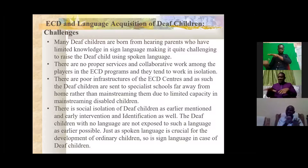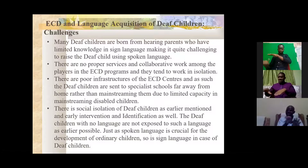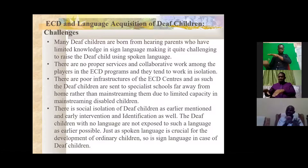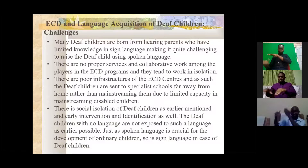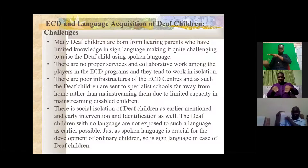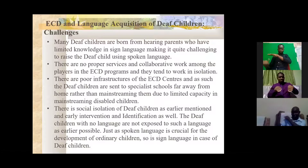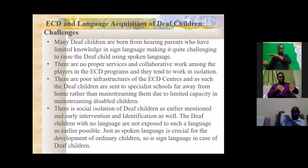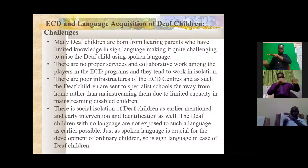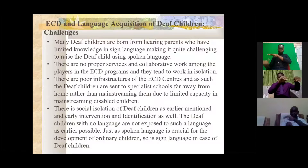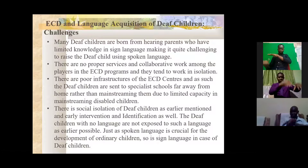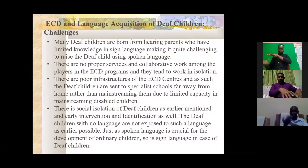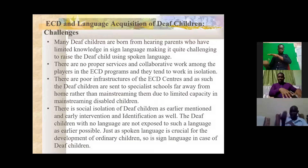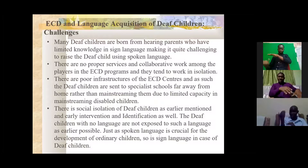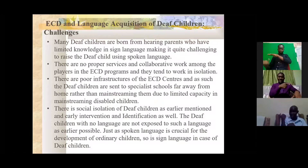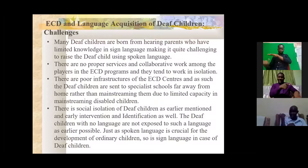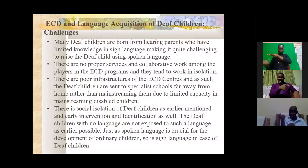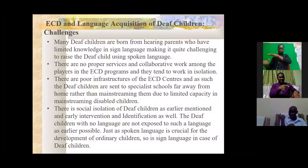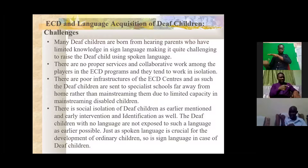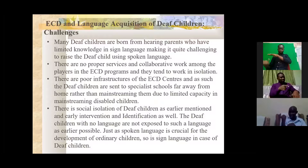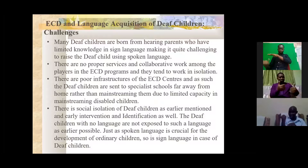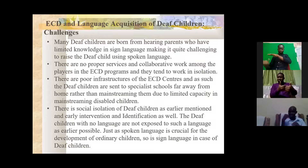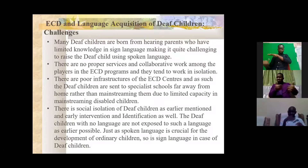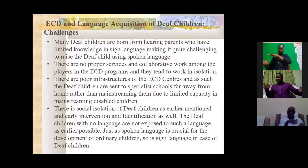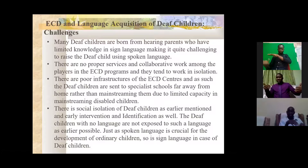of the deaf children.